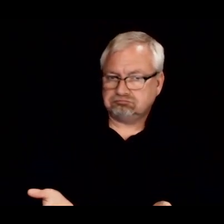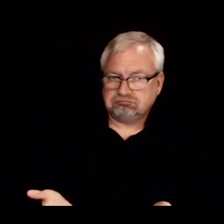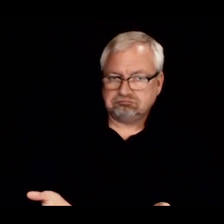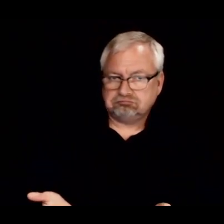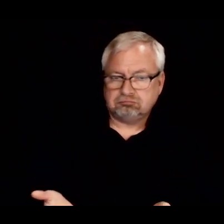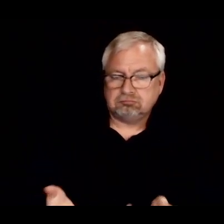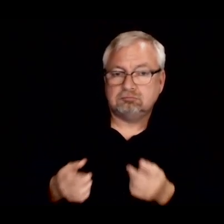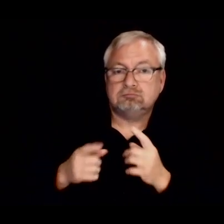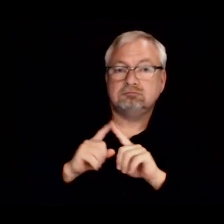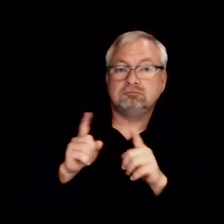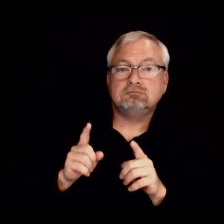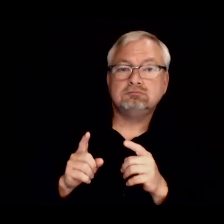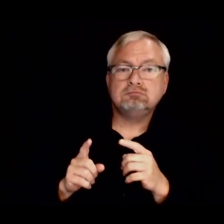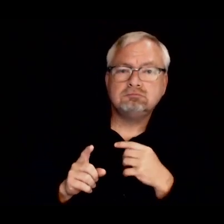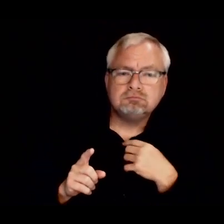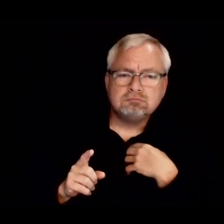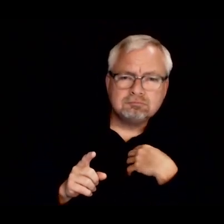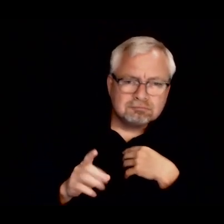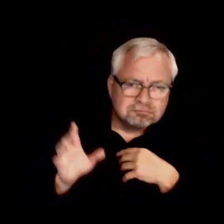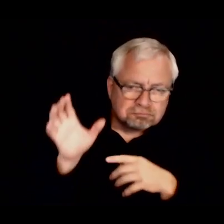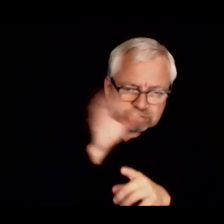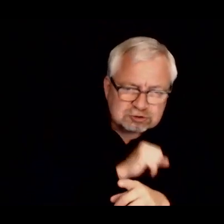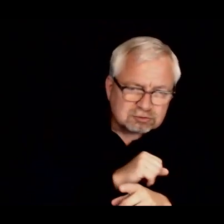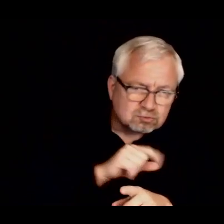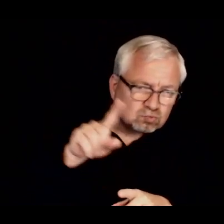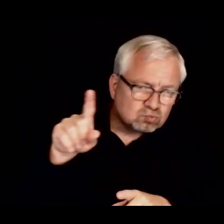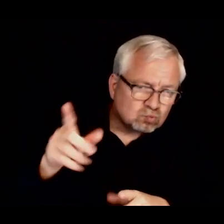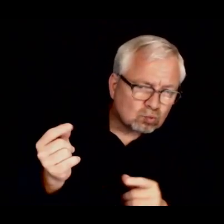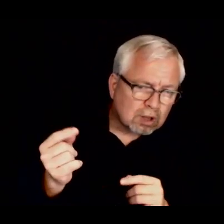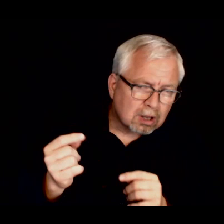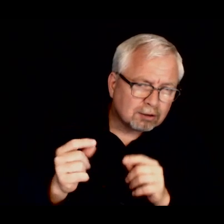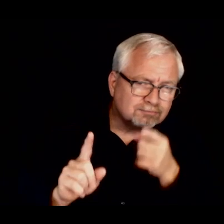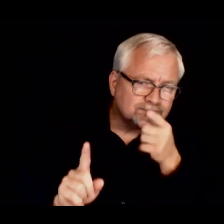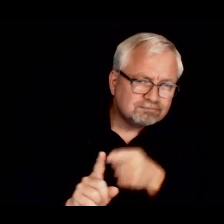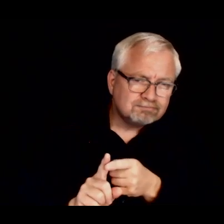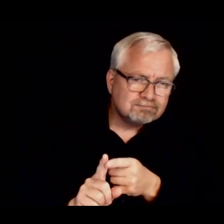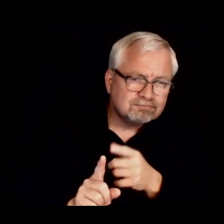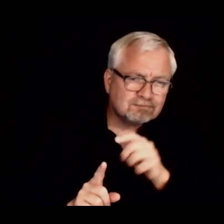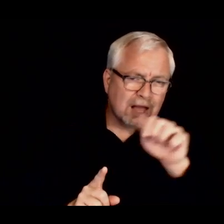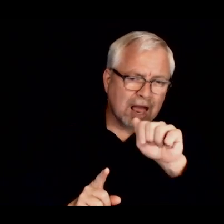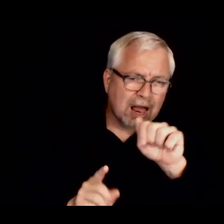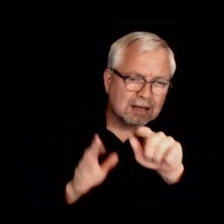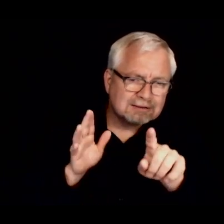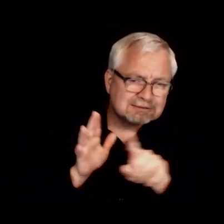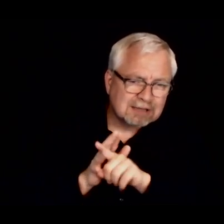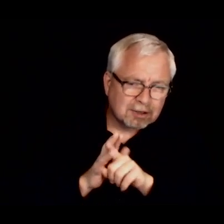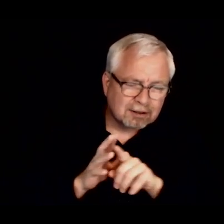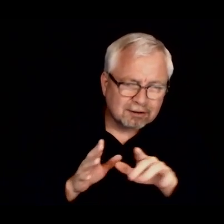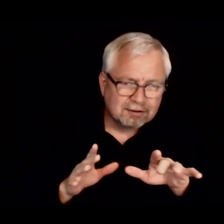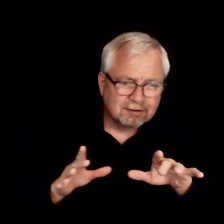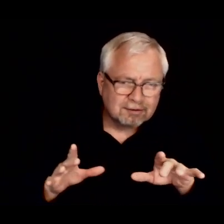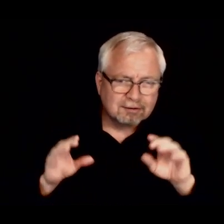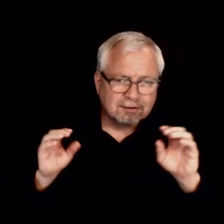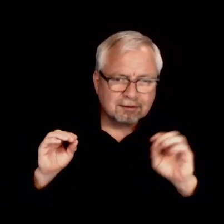cut out right when you said the key part about asymptomatic? Oh, sorry about that. Yeah, so the WHO, it looks like just